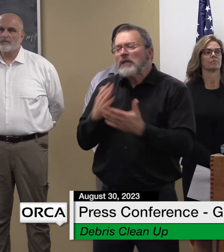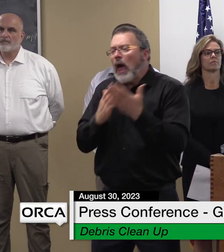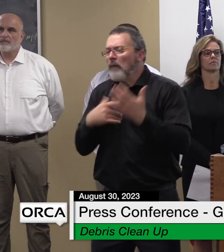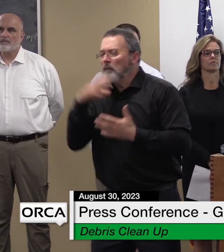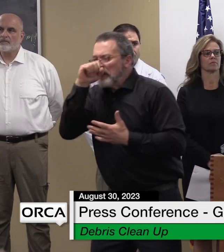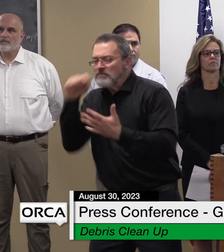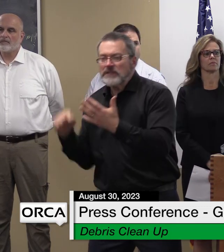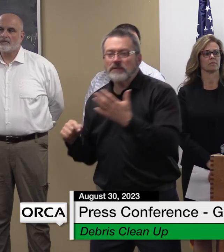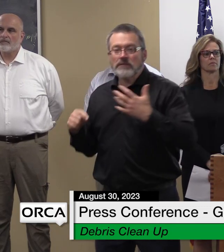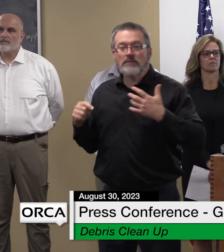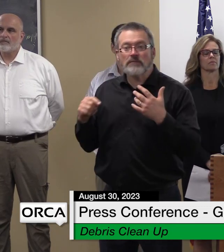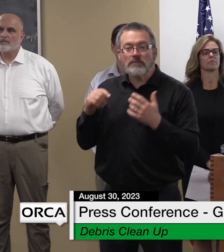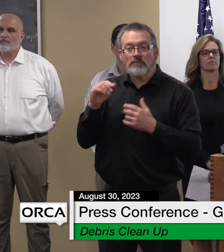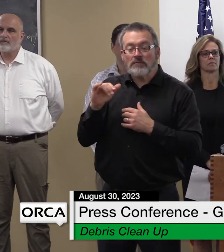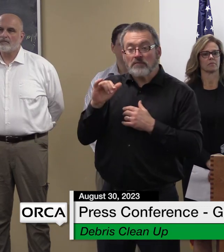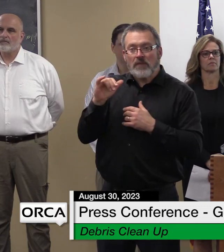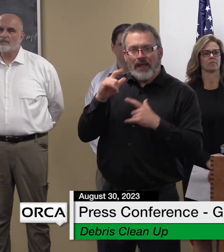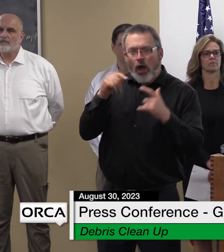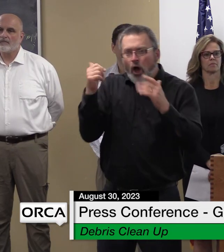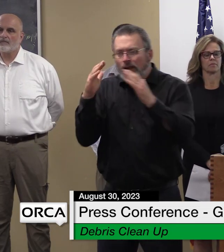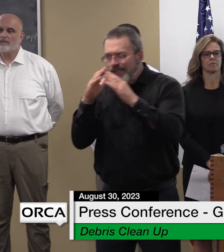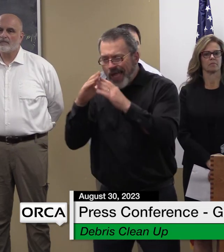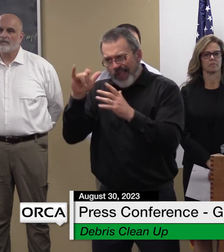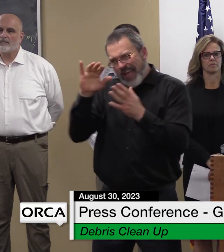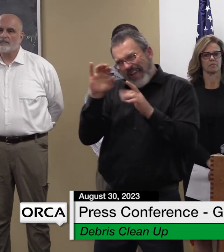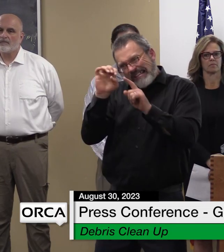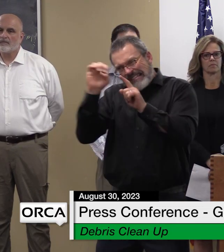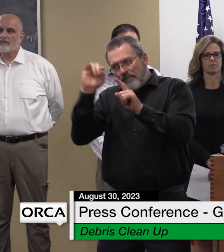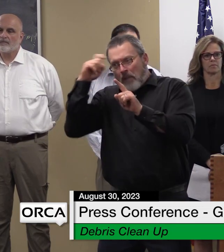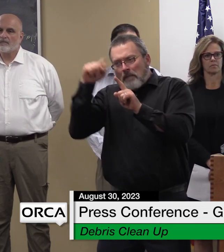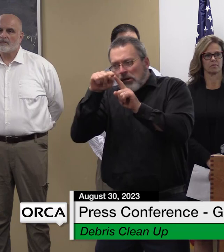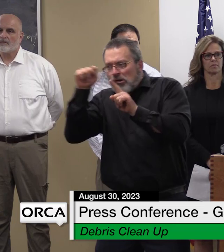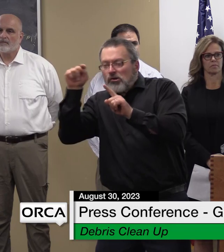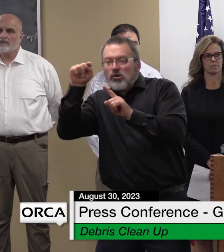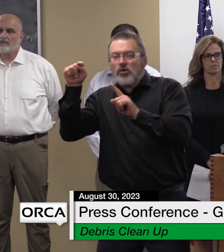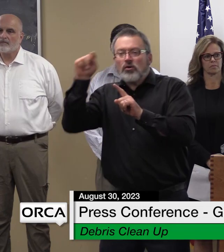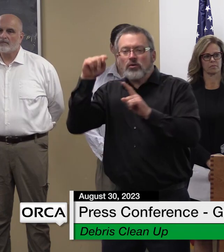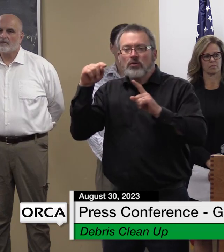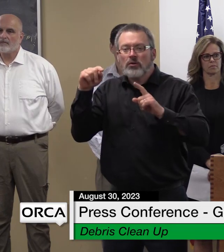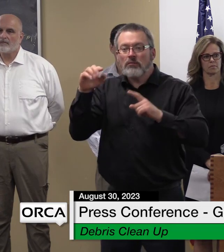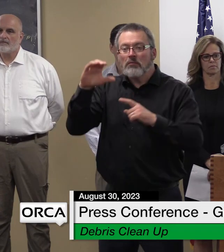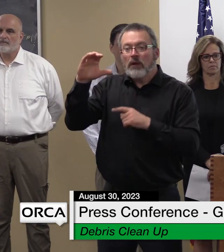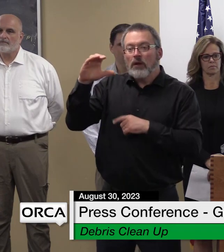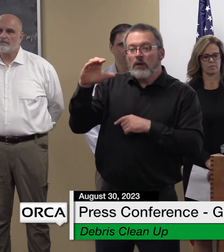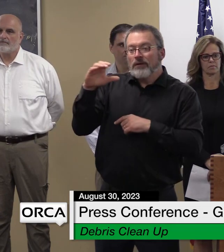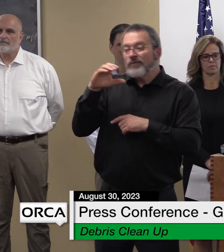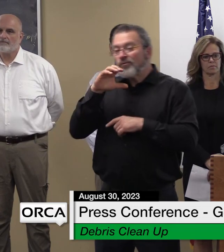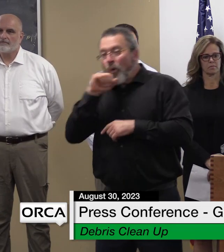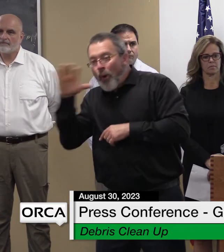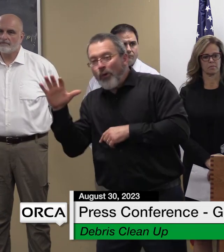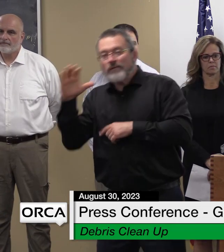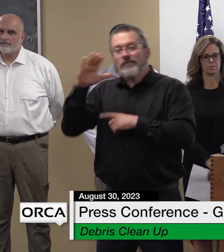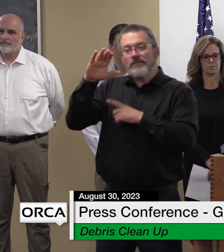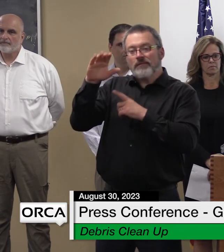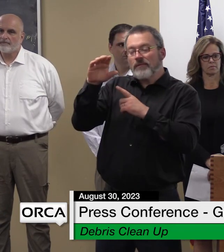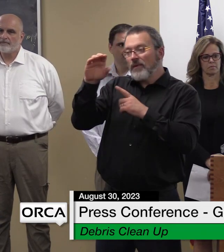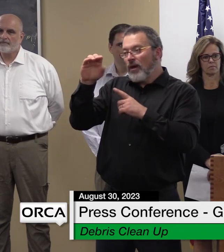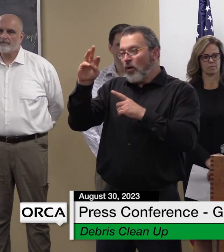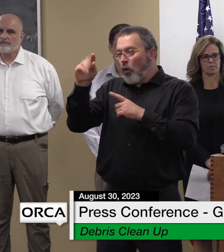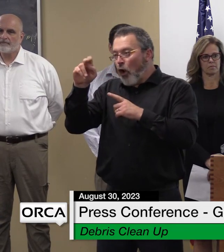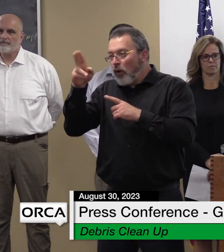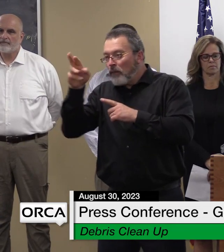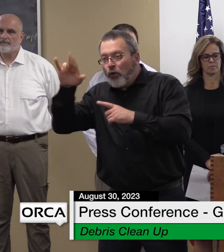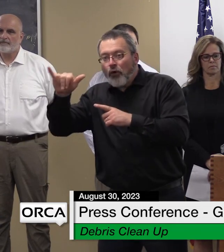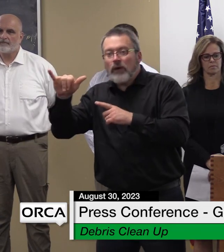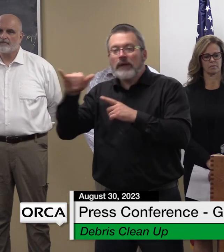including East Montpelier, Coventry, Waterbury, Orange, Woodbury, Brandon, and Ludlow. The